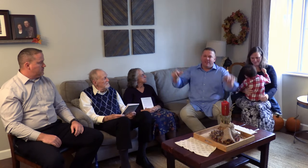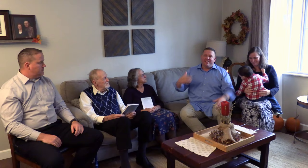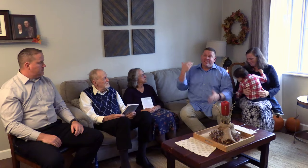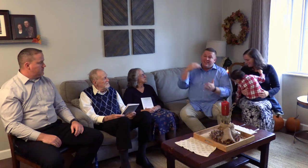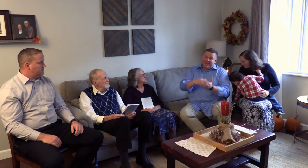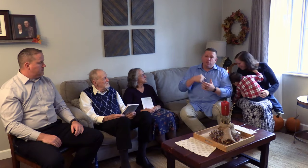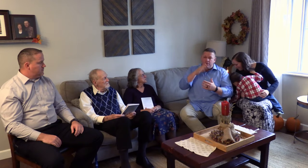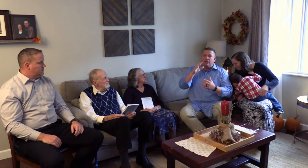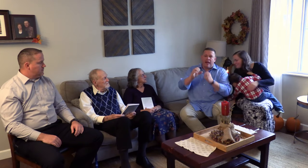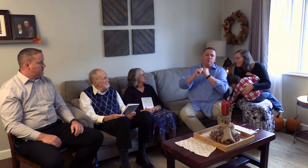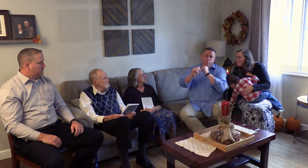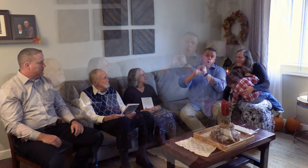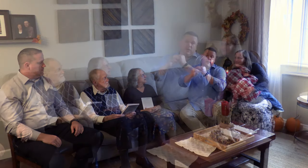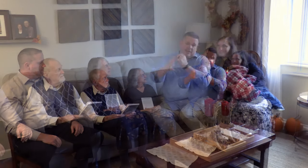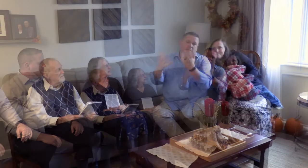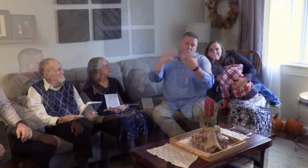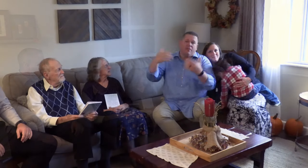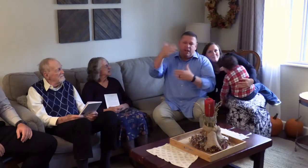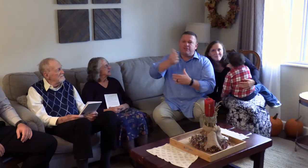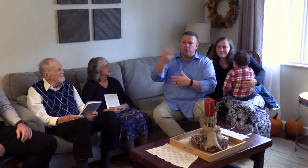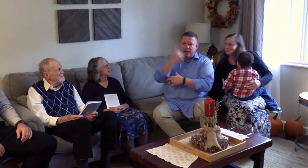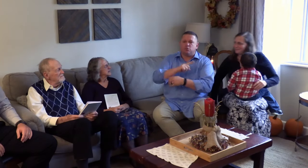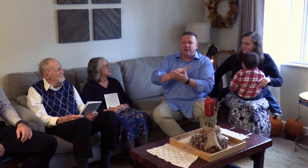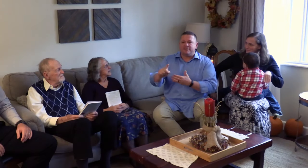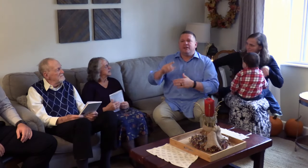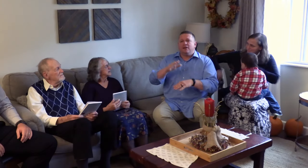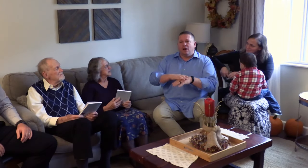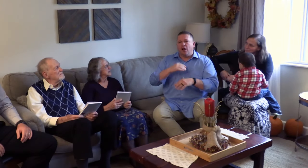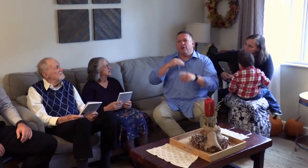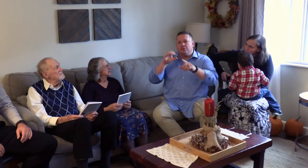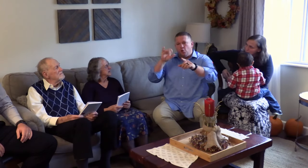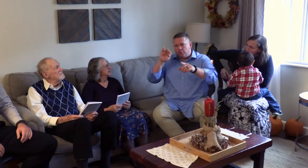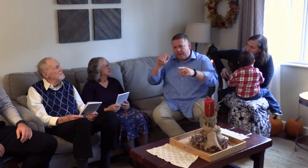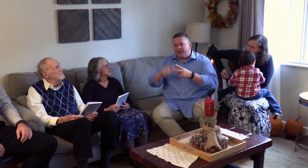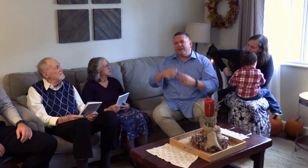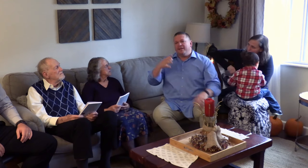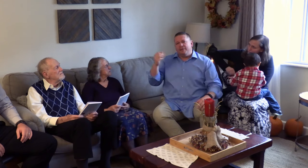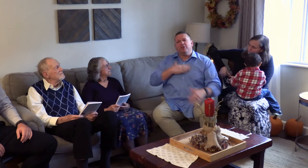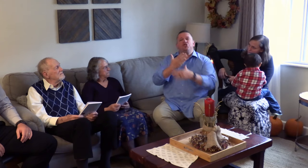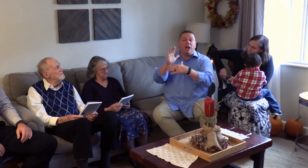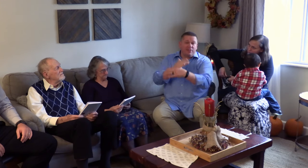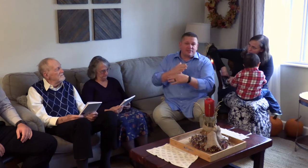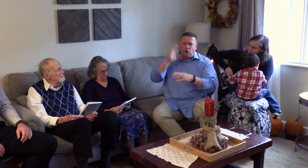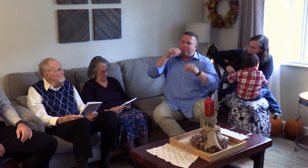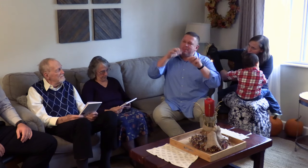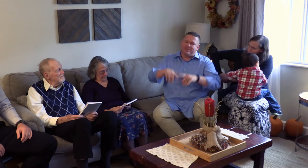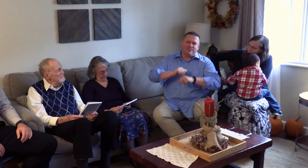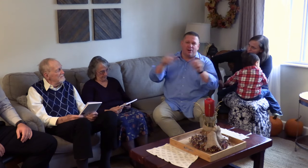all again we'll be promoting it a lot in the next few days weeks on our social media please share this and hope it'll be a blessing y